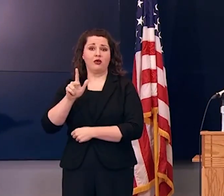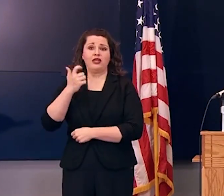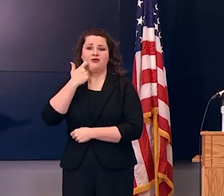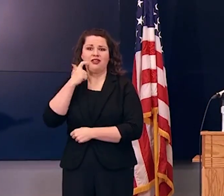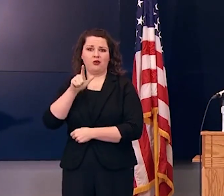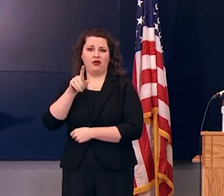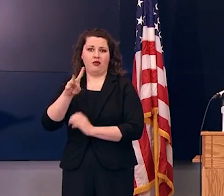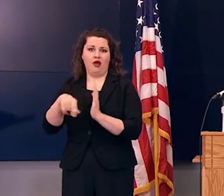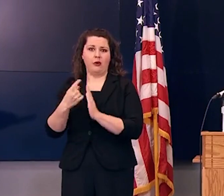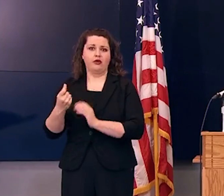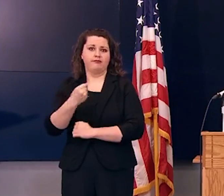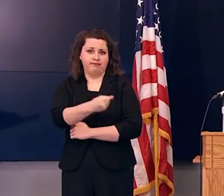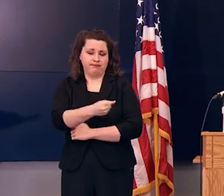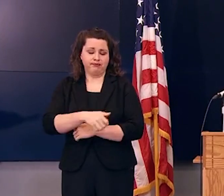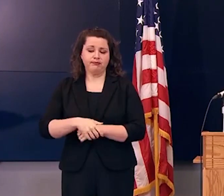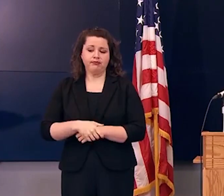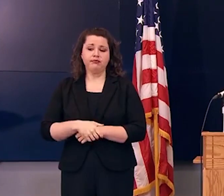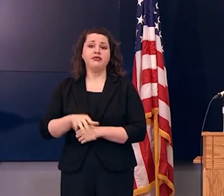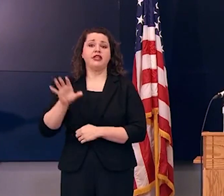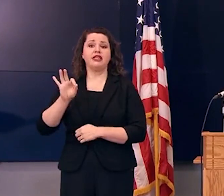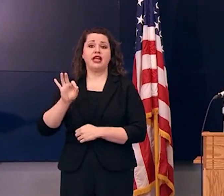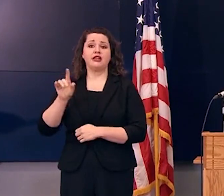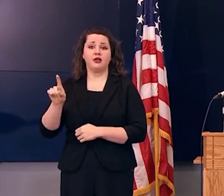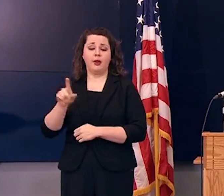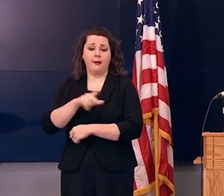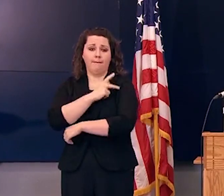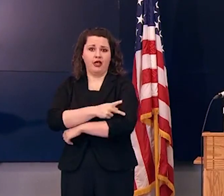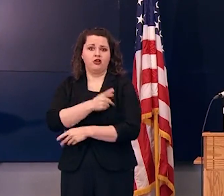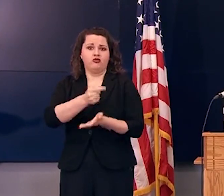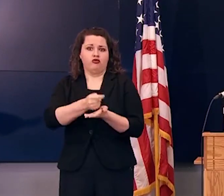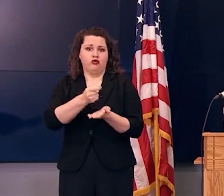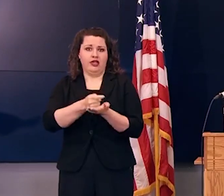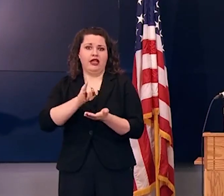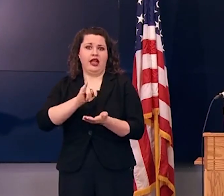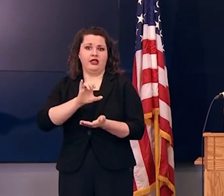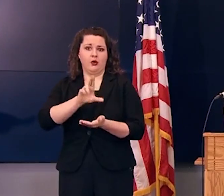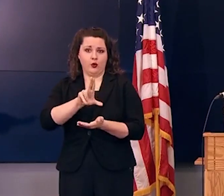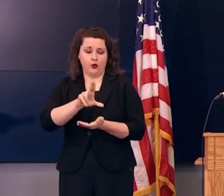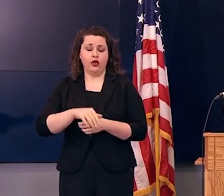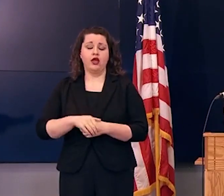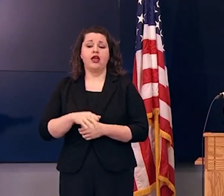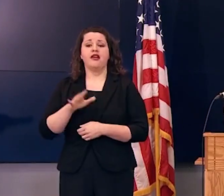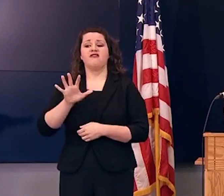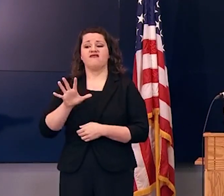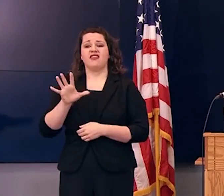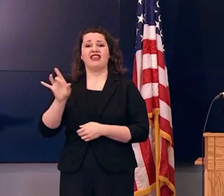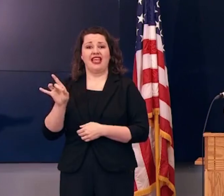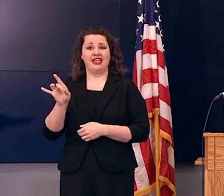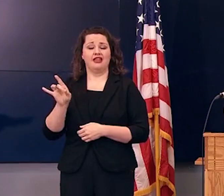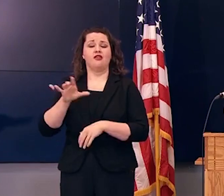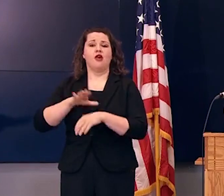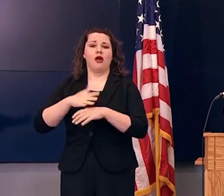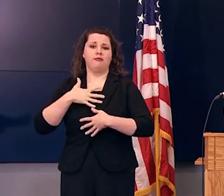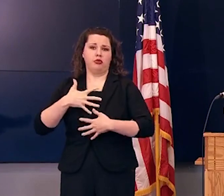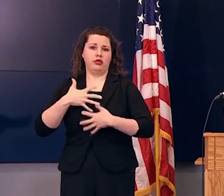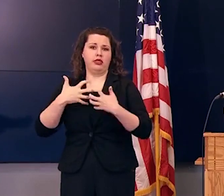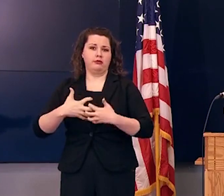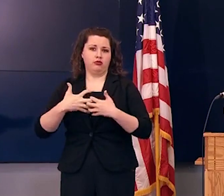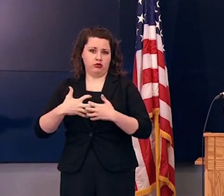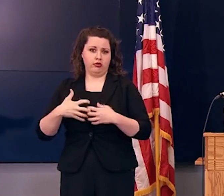last 24 hours. 91 patients are being treated in ICUs, and 58 are on